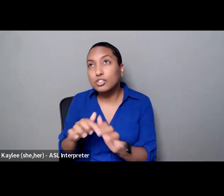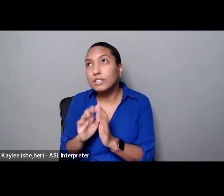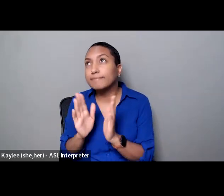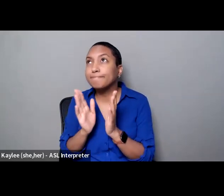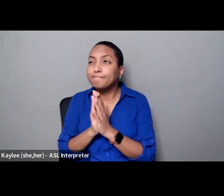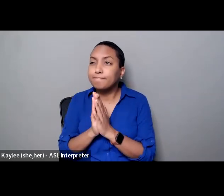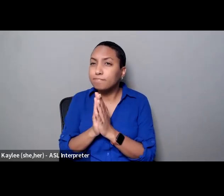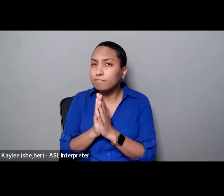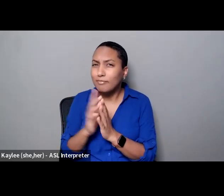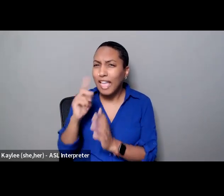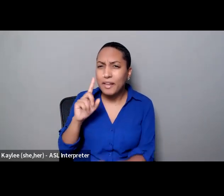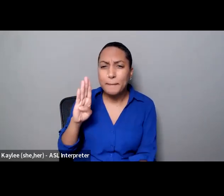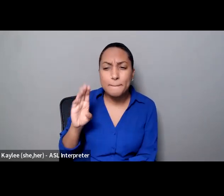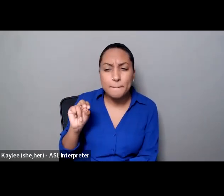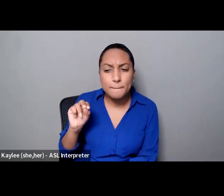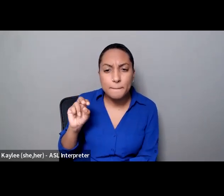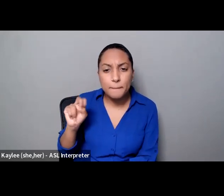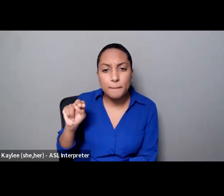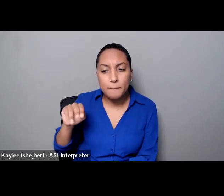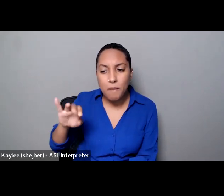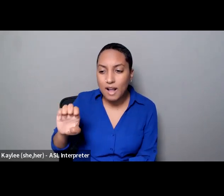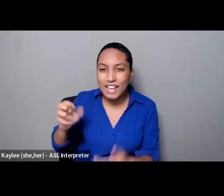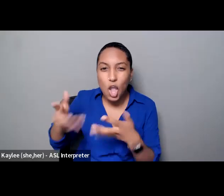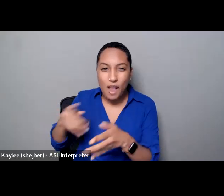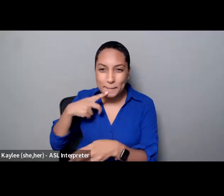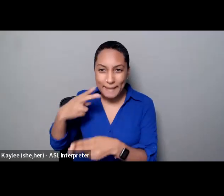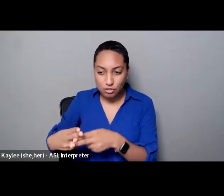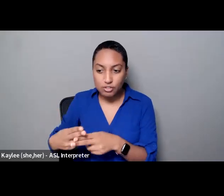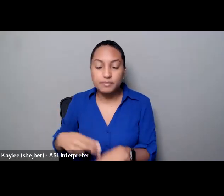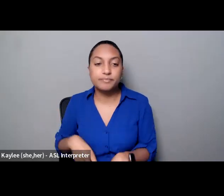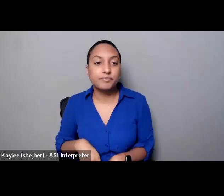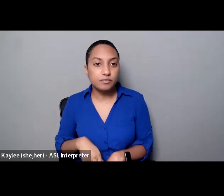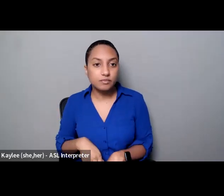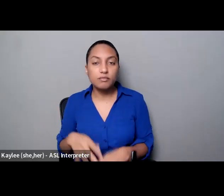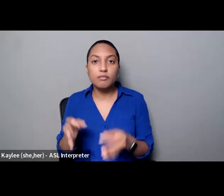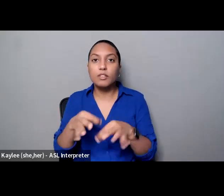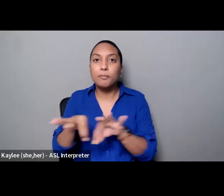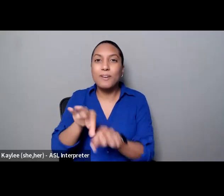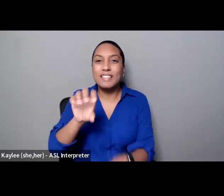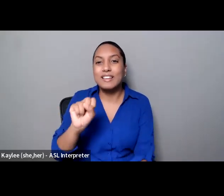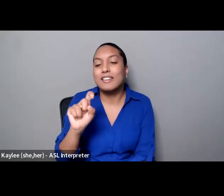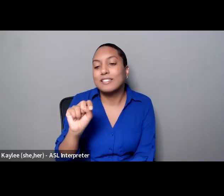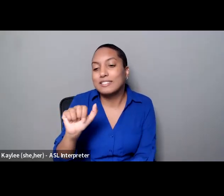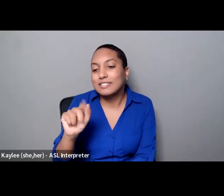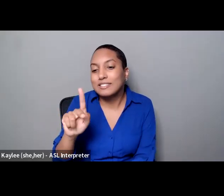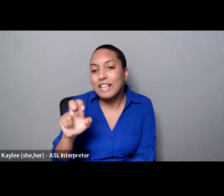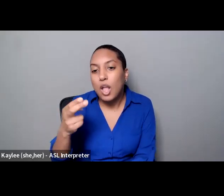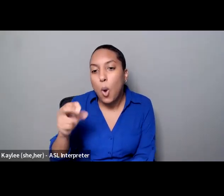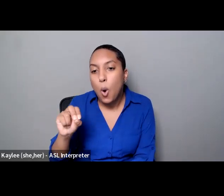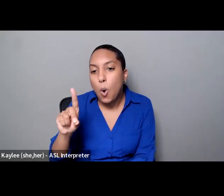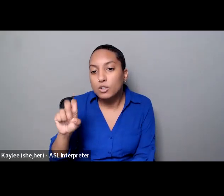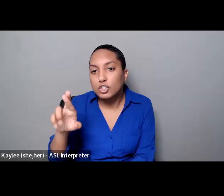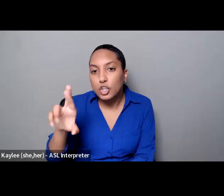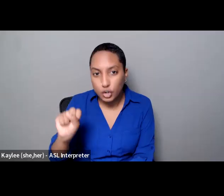I think Bonnie also mentioned, you bring the stakeholders to the table. Too often, the leadership or